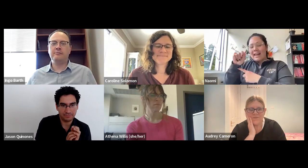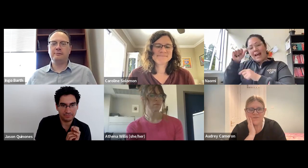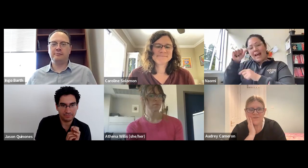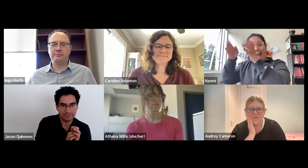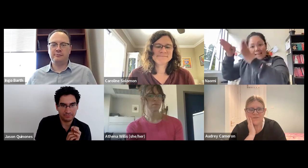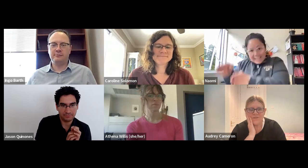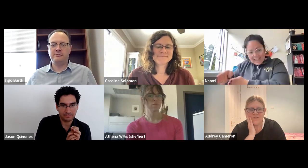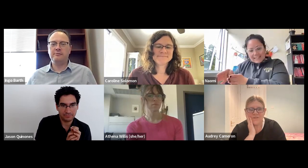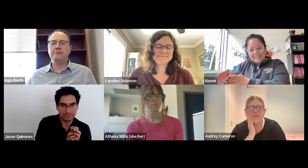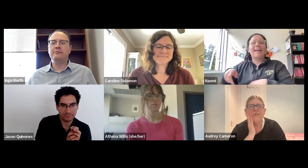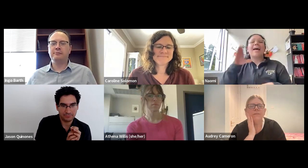And her name is Kaylee.